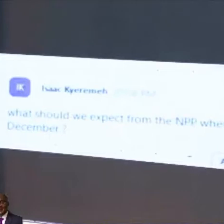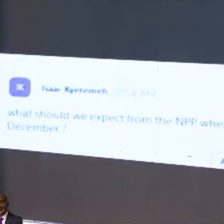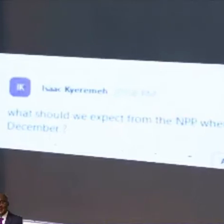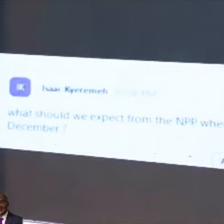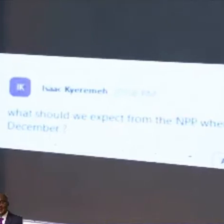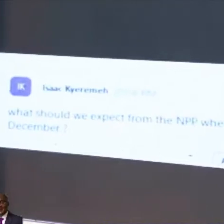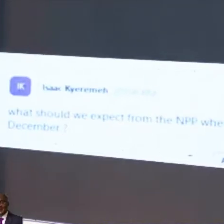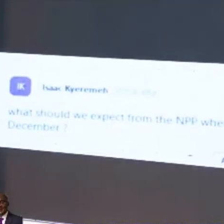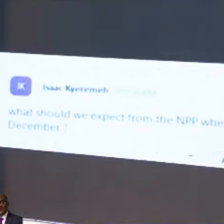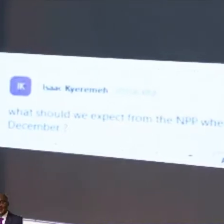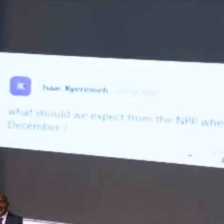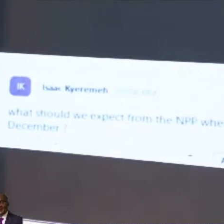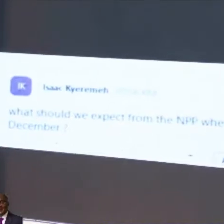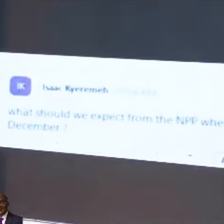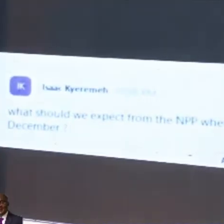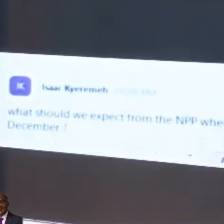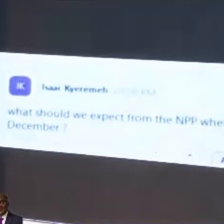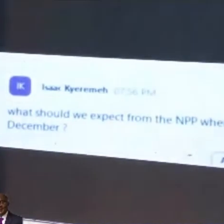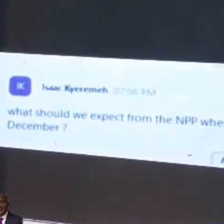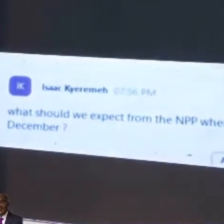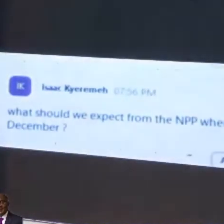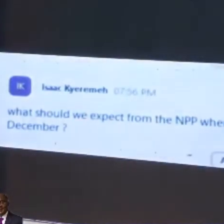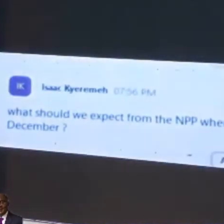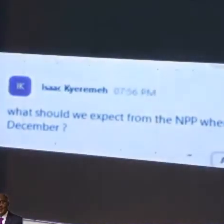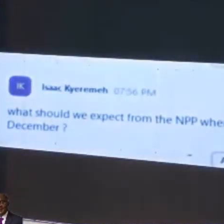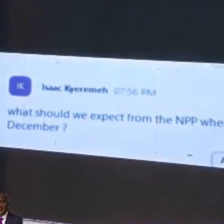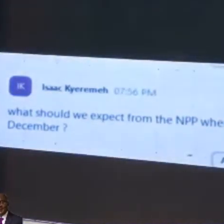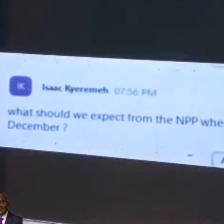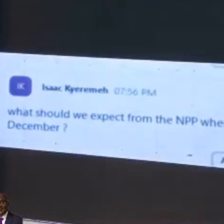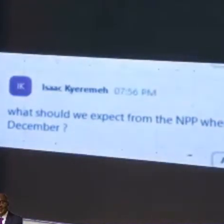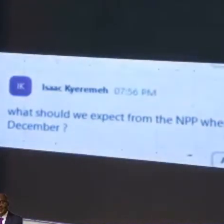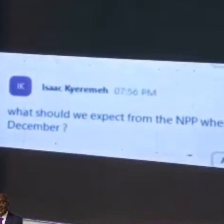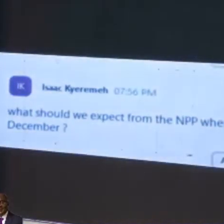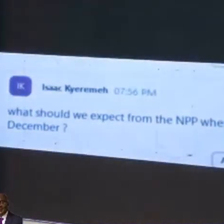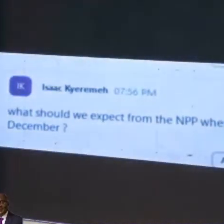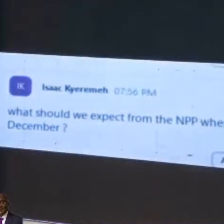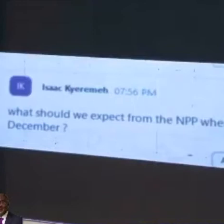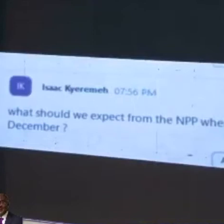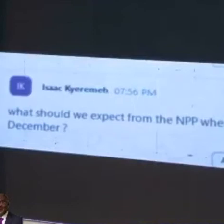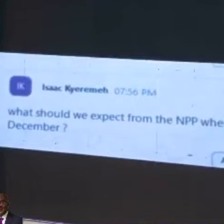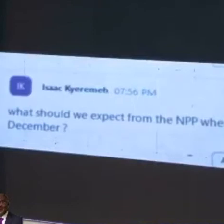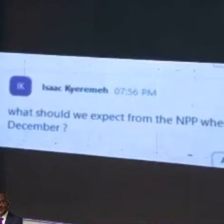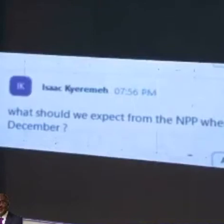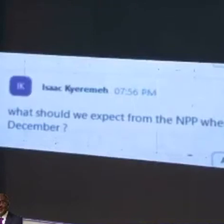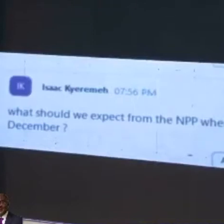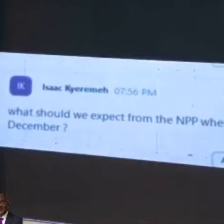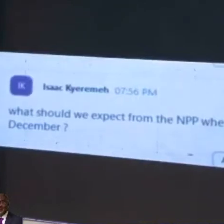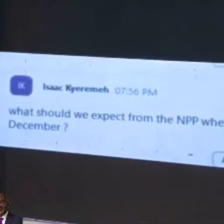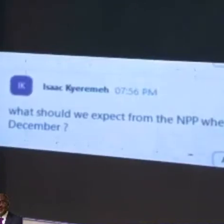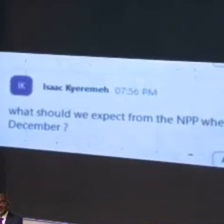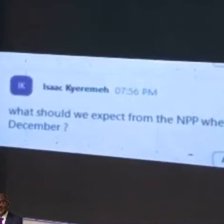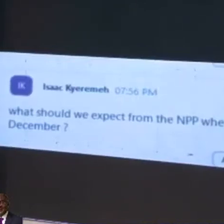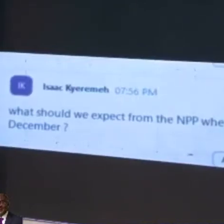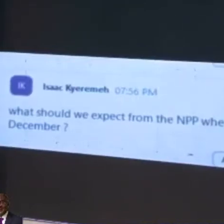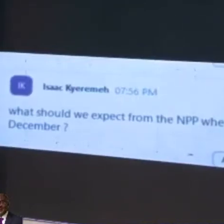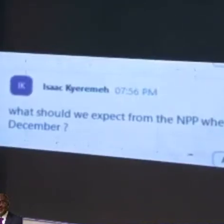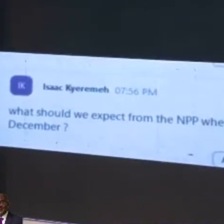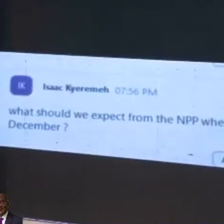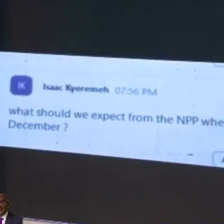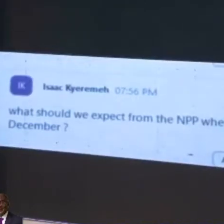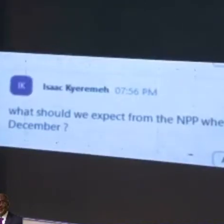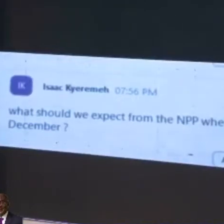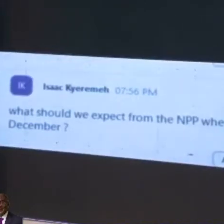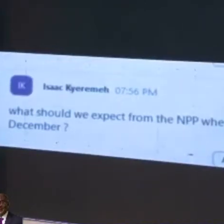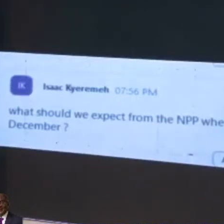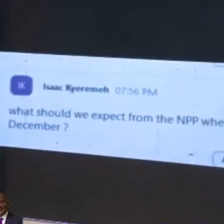when. Thank you very much, Barnabas. And we shall take 2 from the WhatsApp platform, just 2 from the